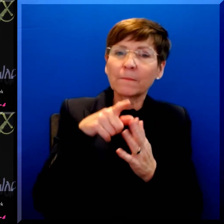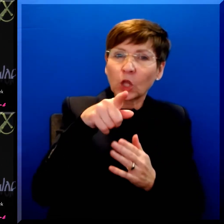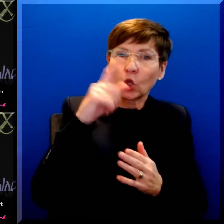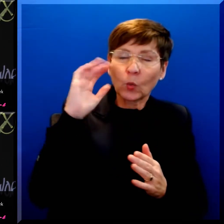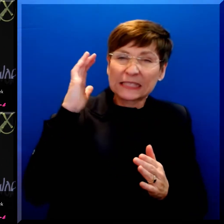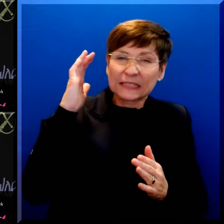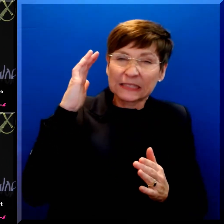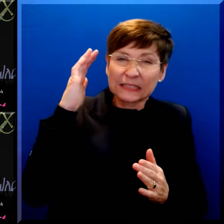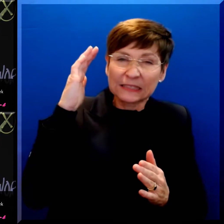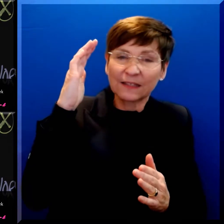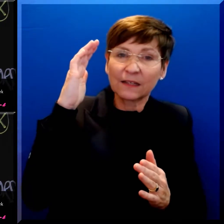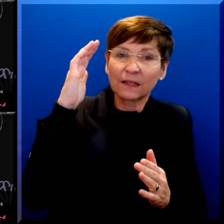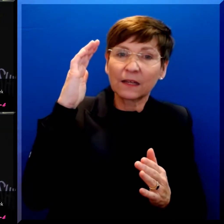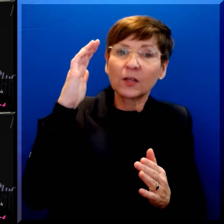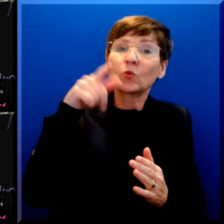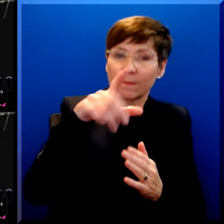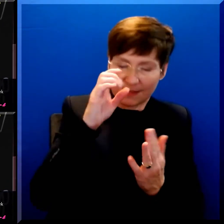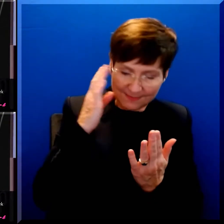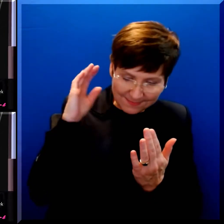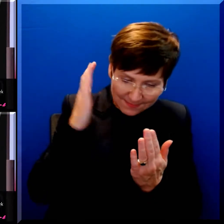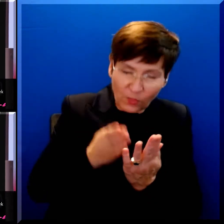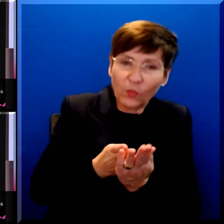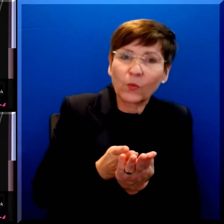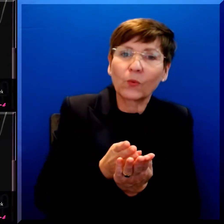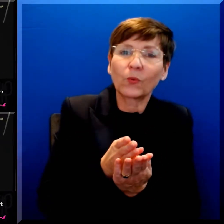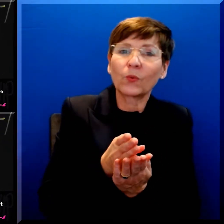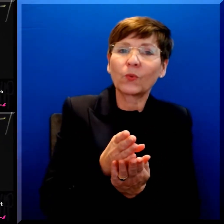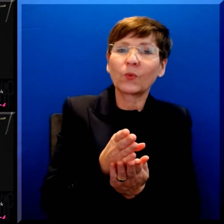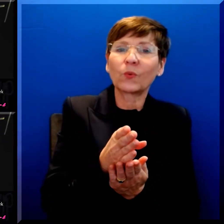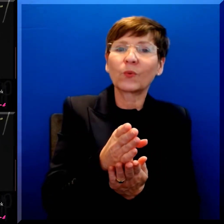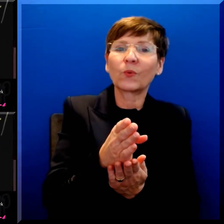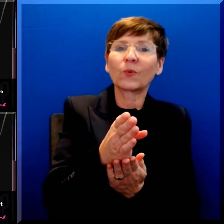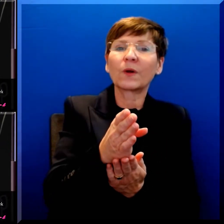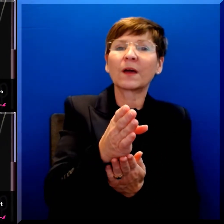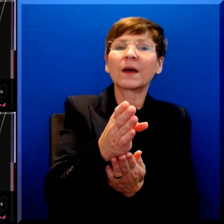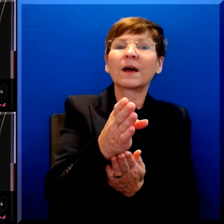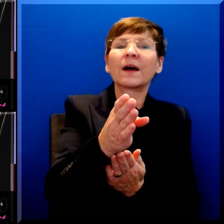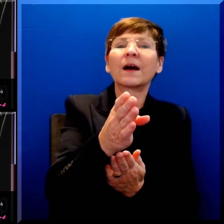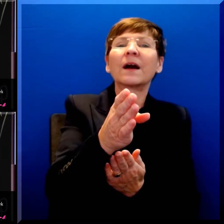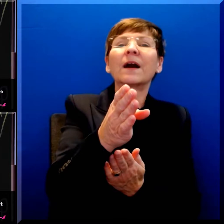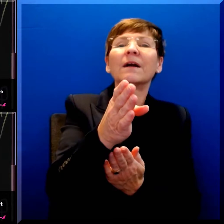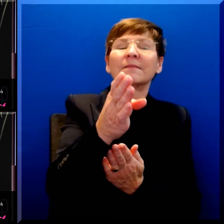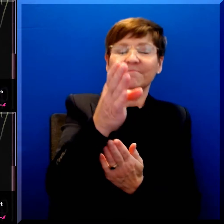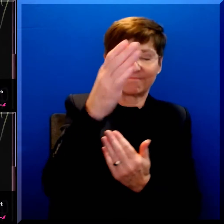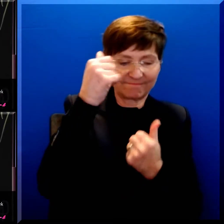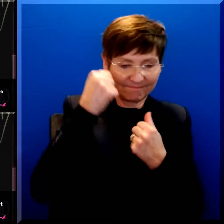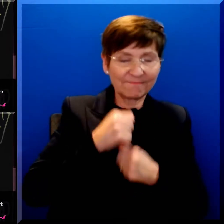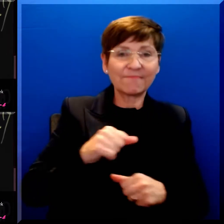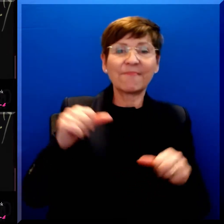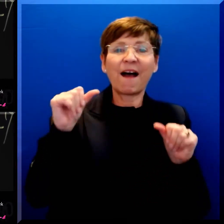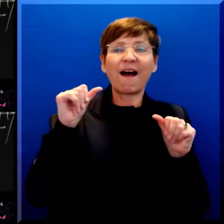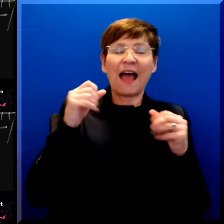Perseverance. And perseverance must finish its work so that you may be mature and complete,